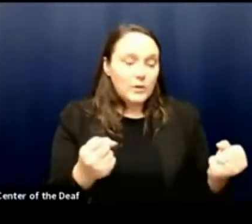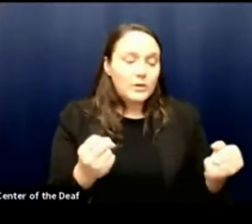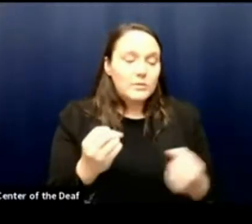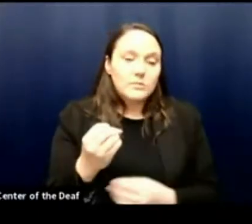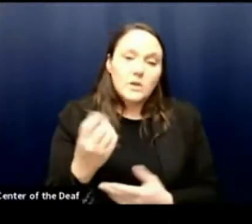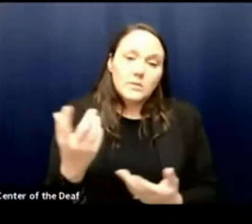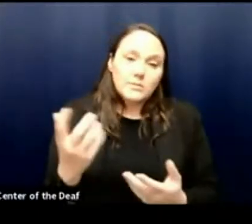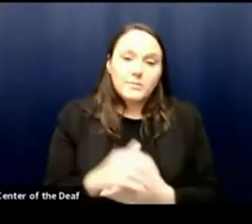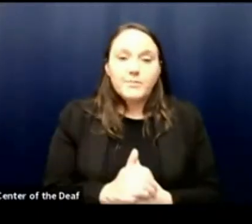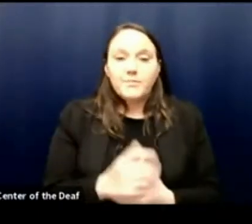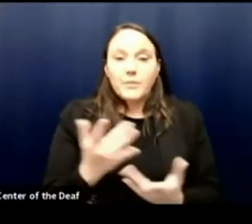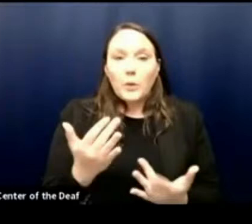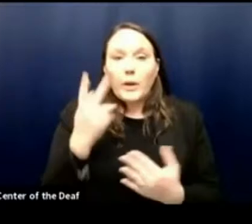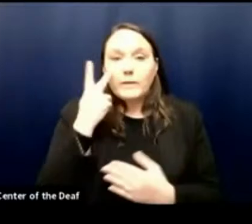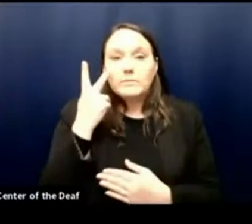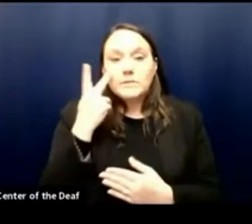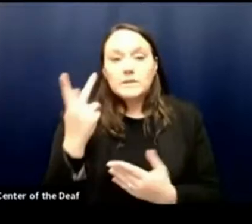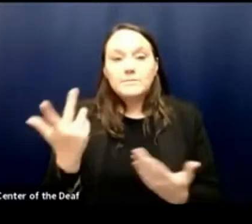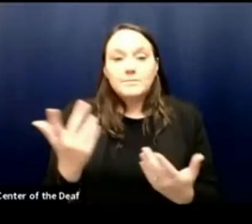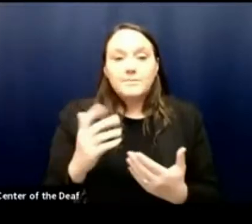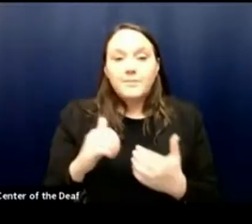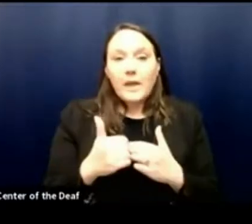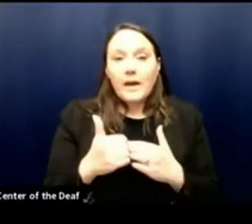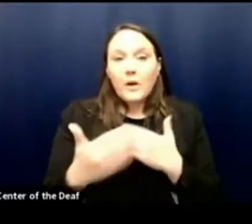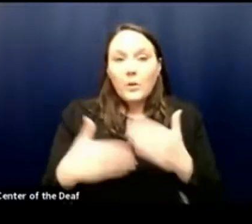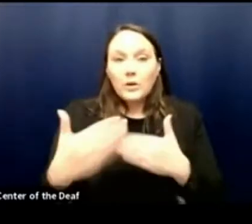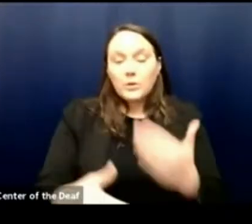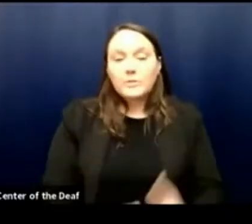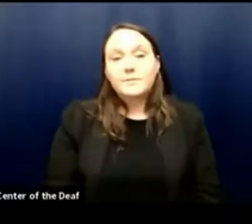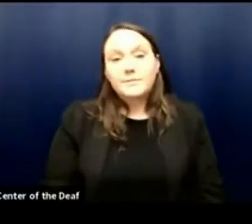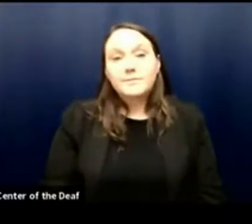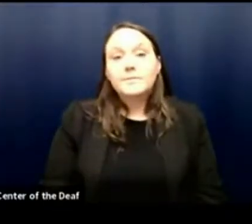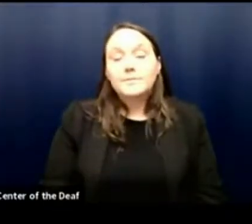we'll just have to wait and see how that rolls out.